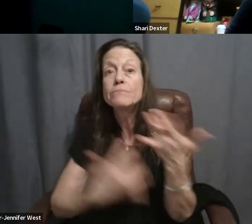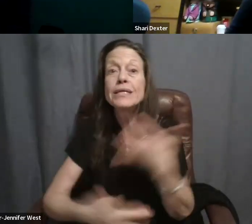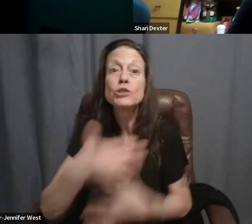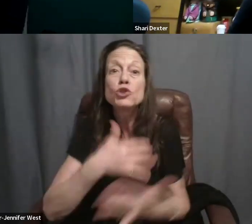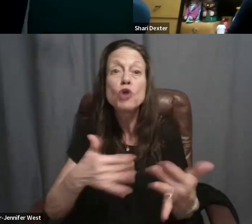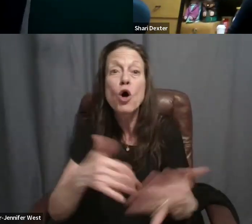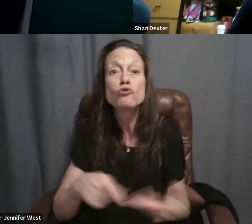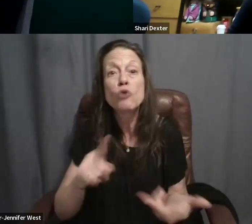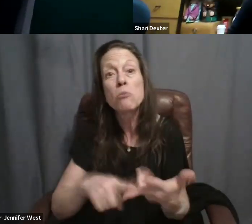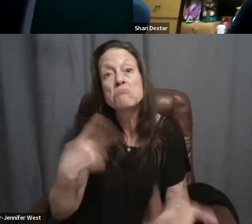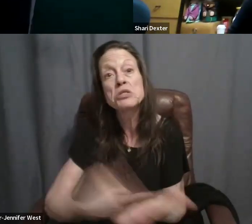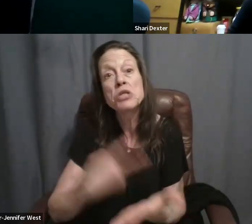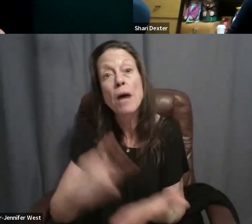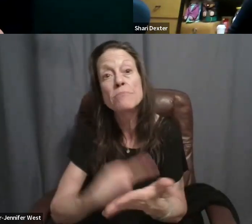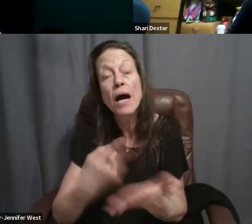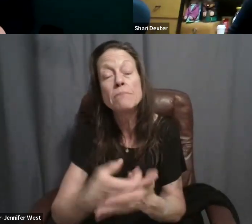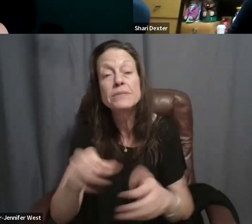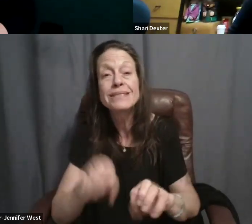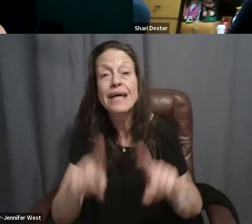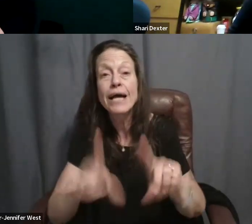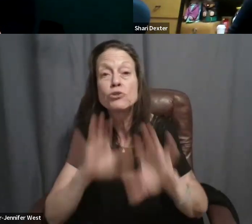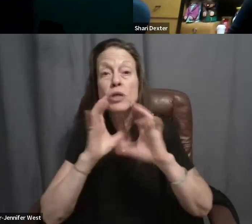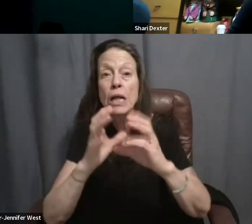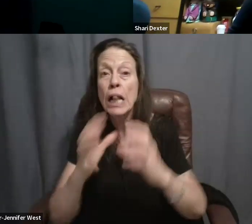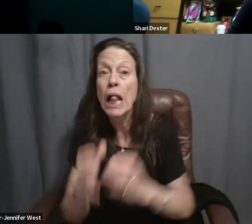mean, again, I just wouldn't,